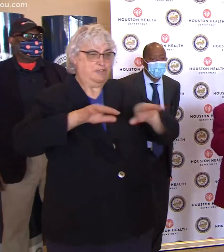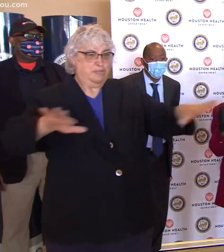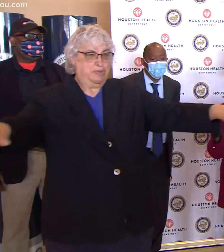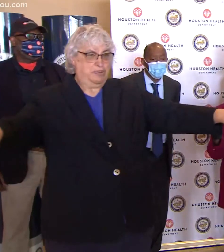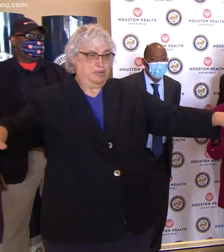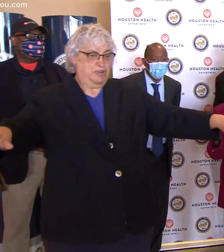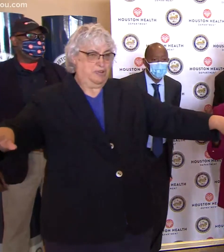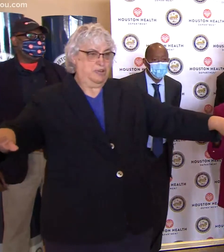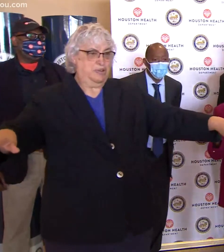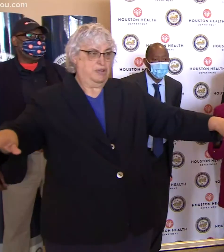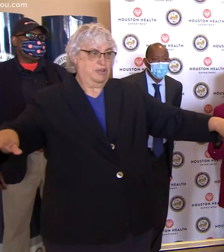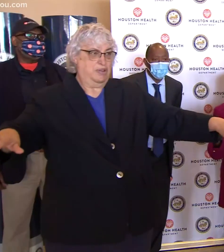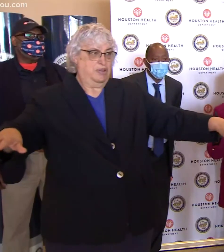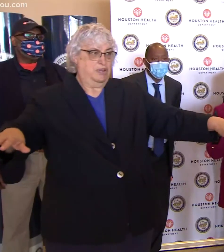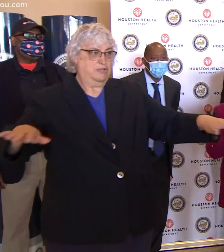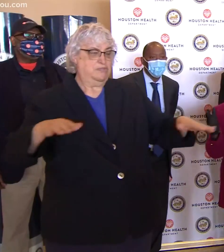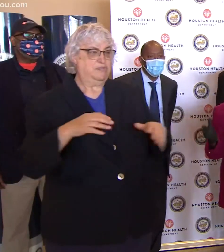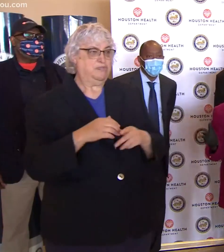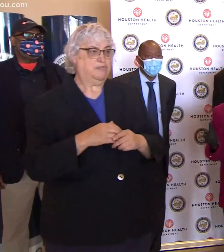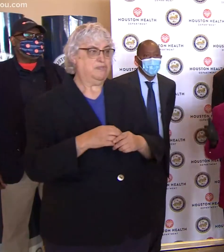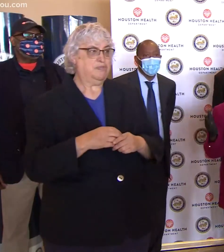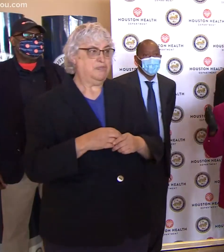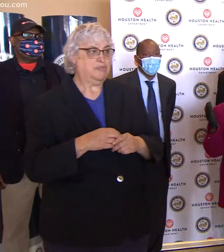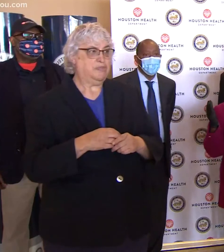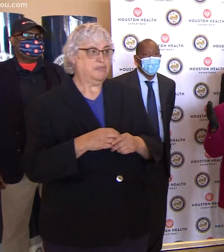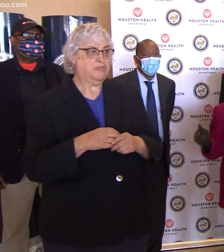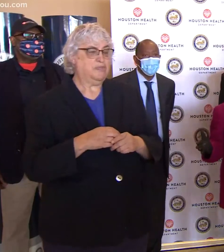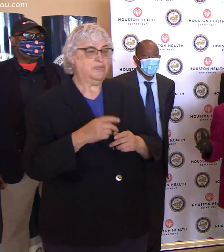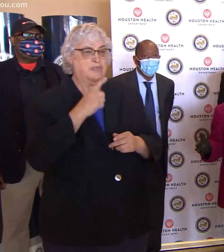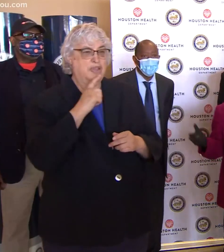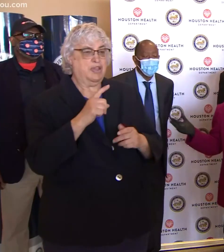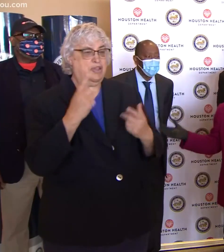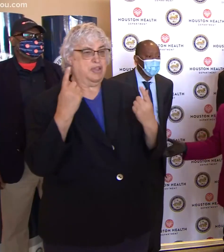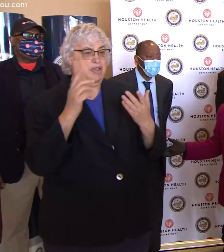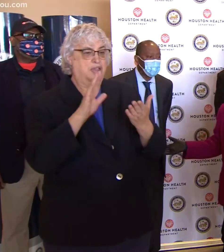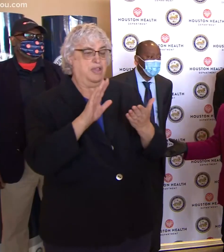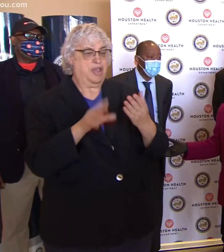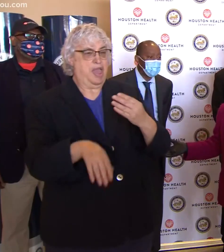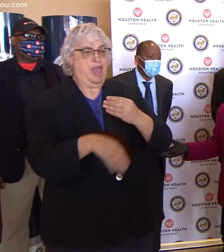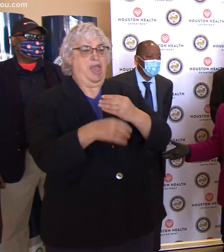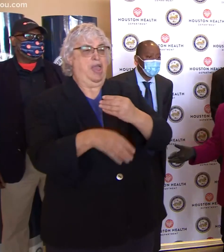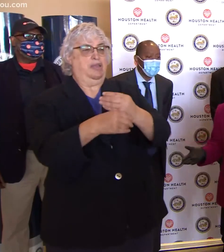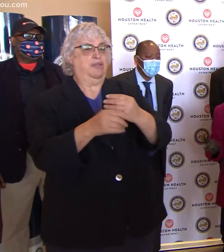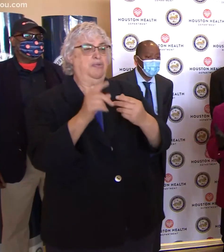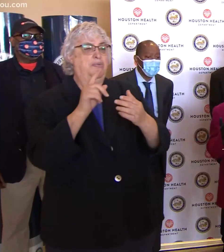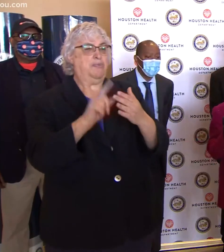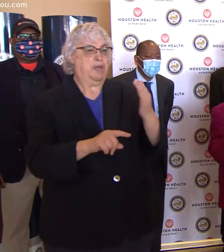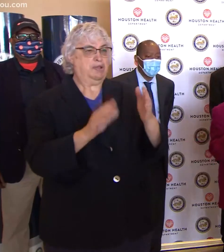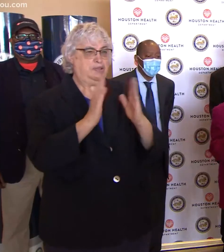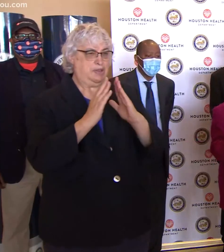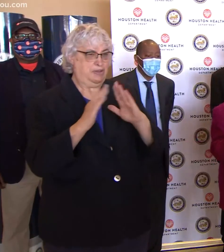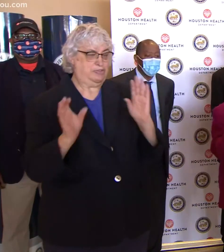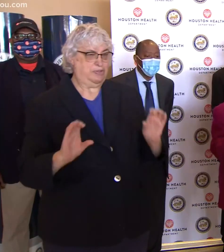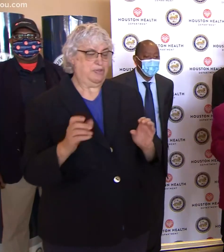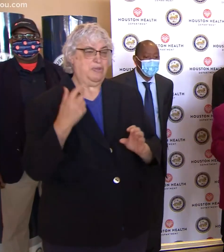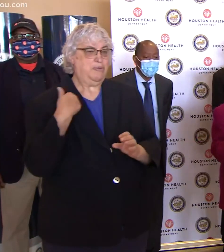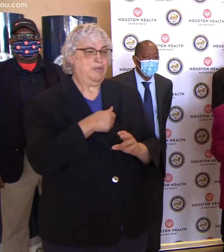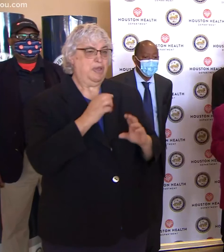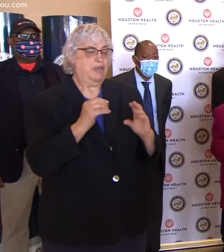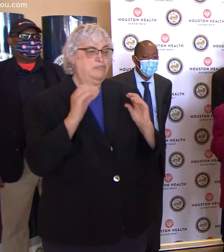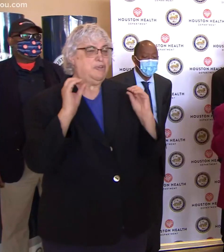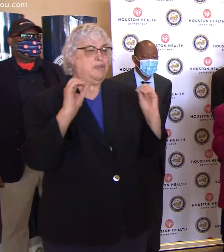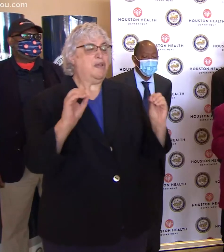it comes out and is actually a complement to what the cities are doing, so that we don't have any questions